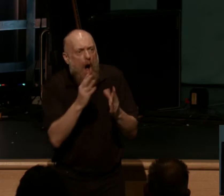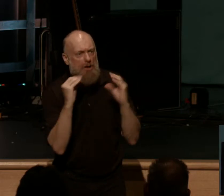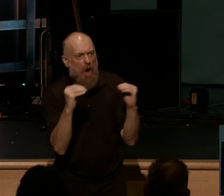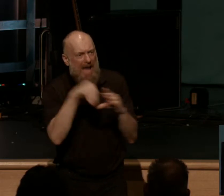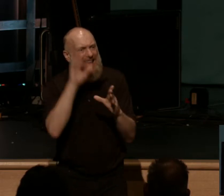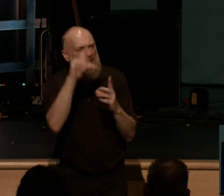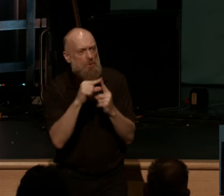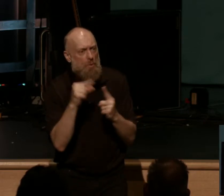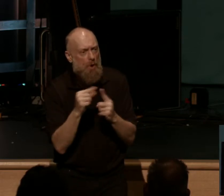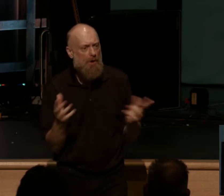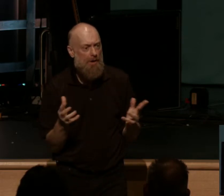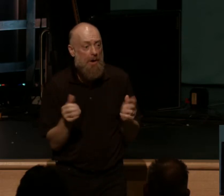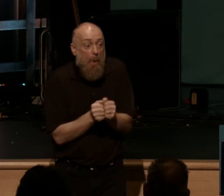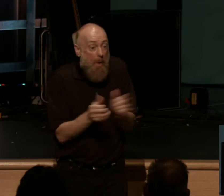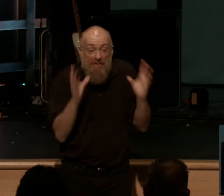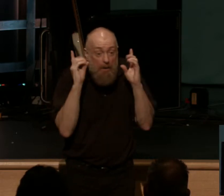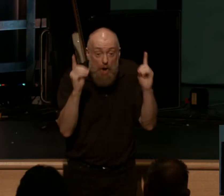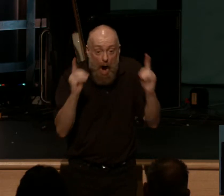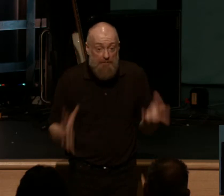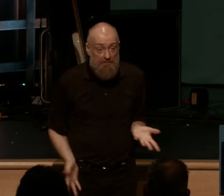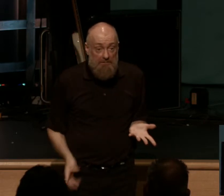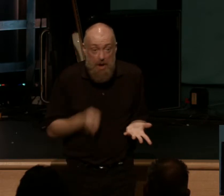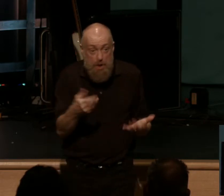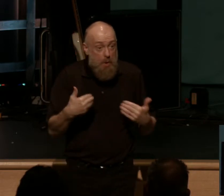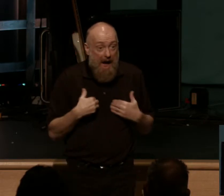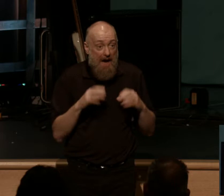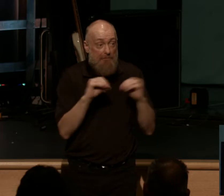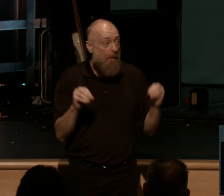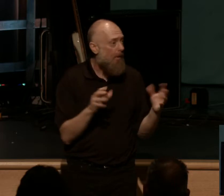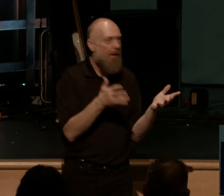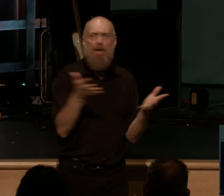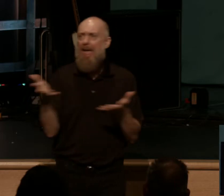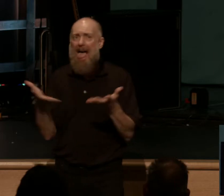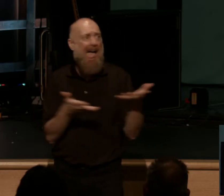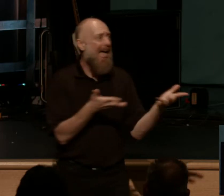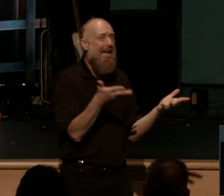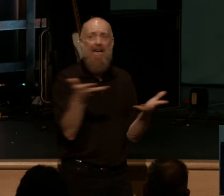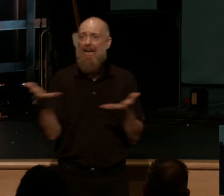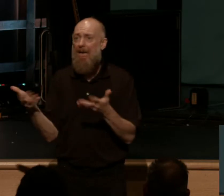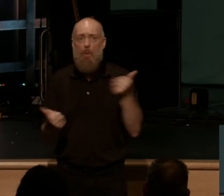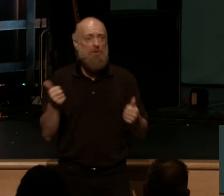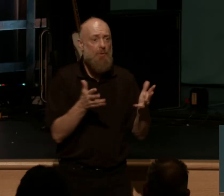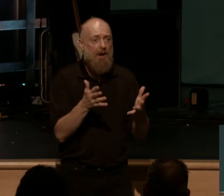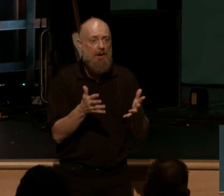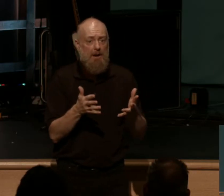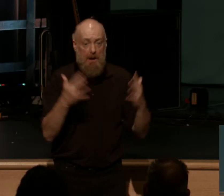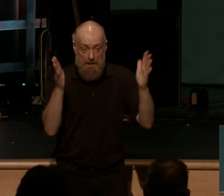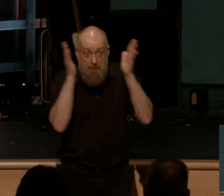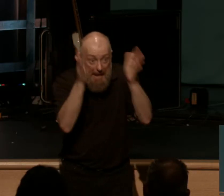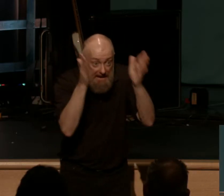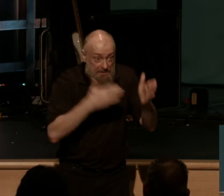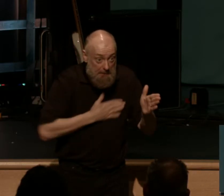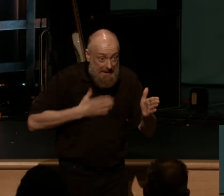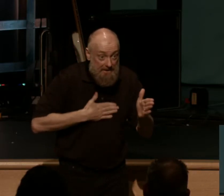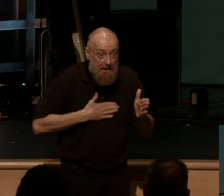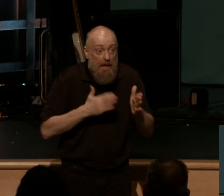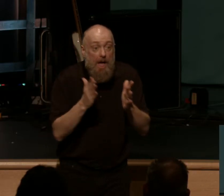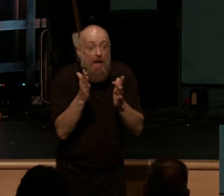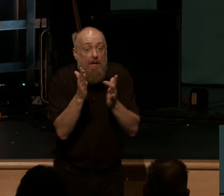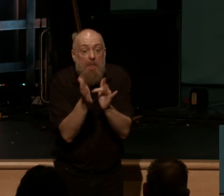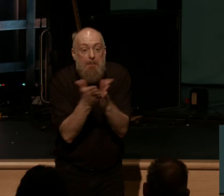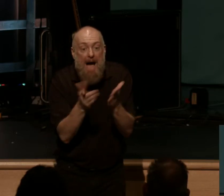taught. Without doctrine, we have no direction. So look up here for a second. Look up here, okay? This book is